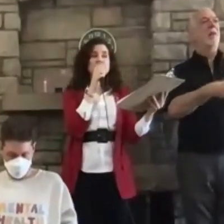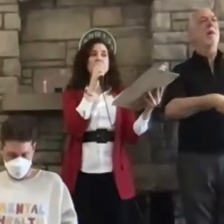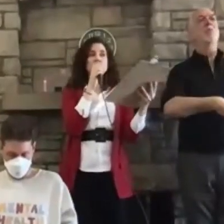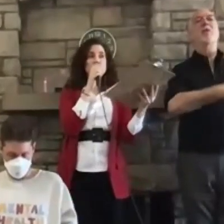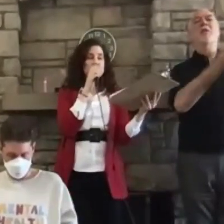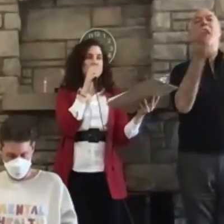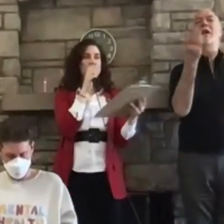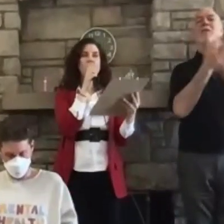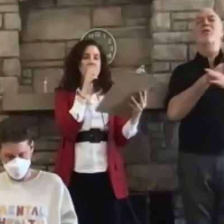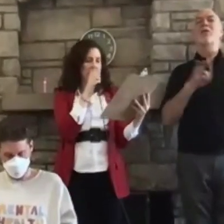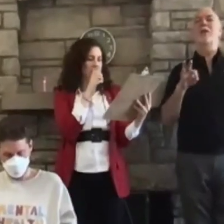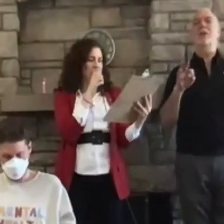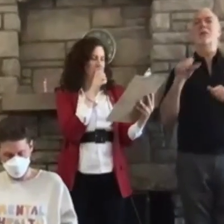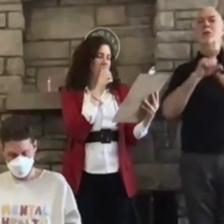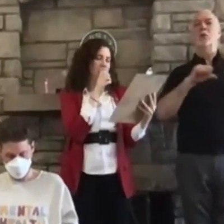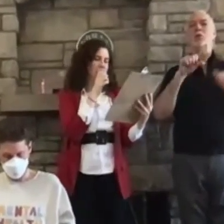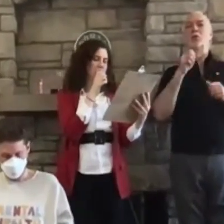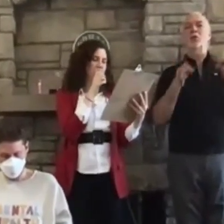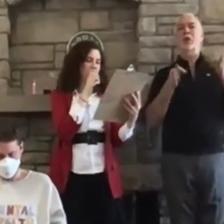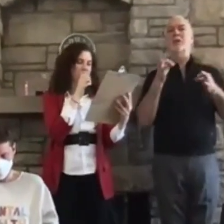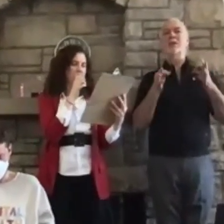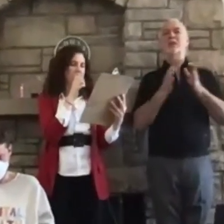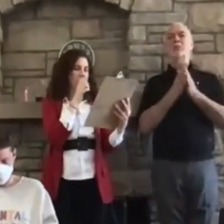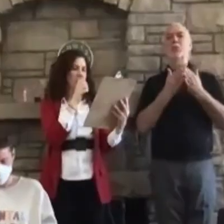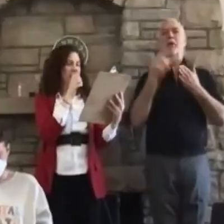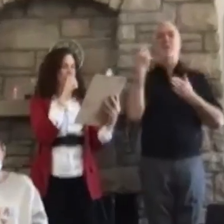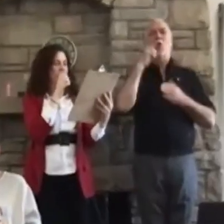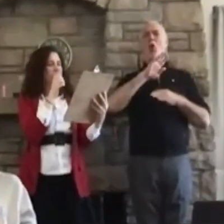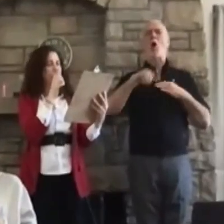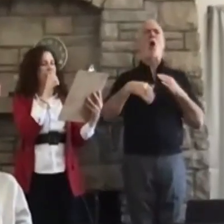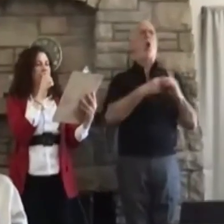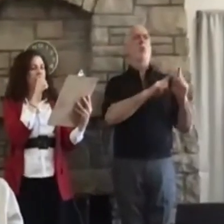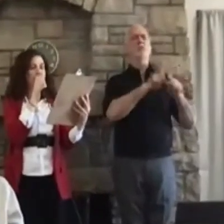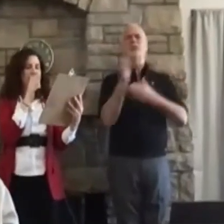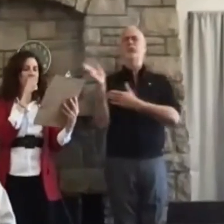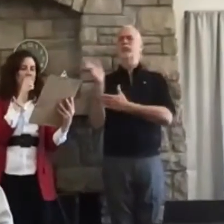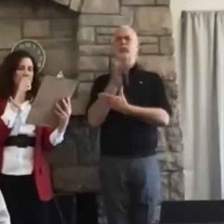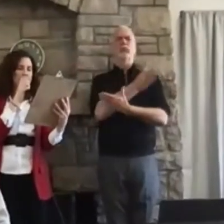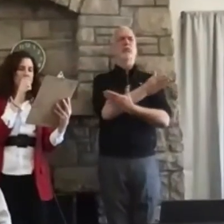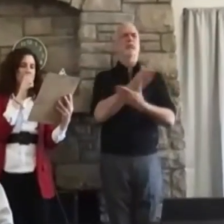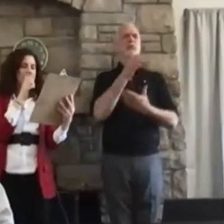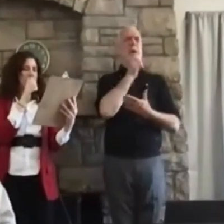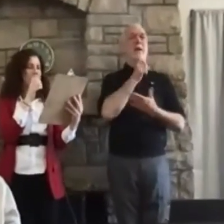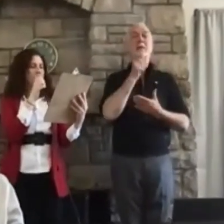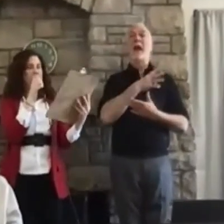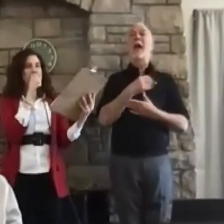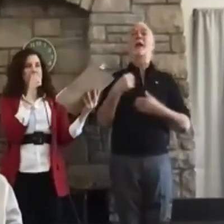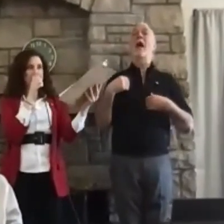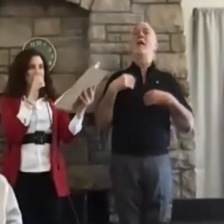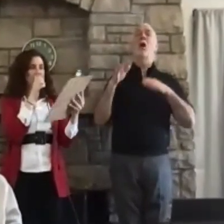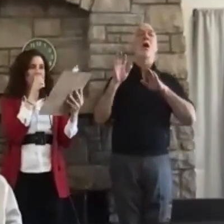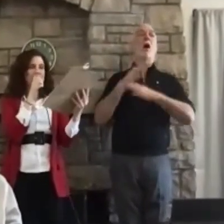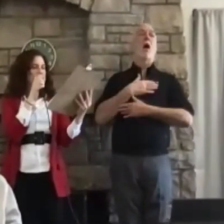social justice books for all ages. So check that out. And then we have a calming corner, got coloring